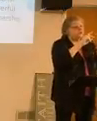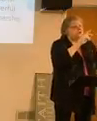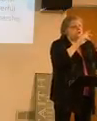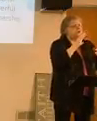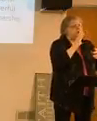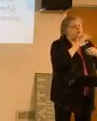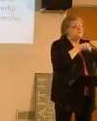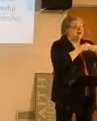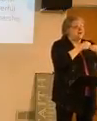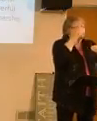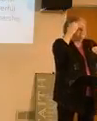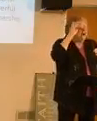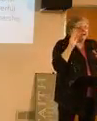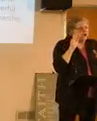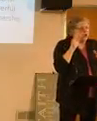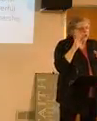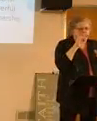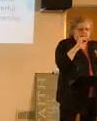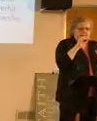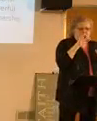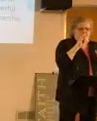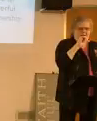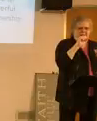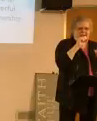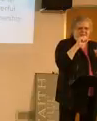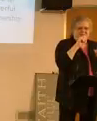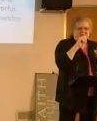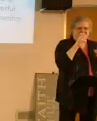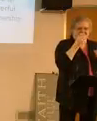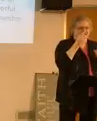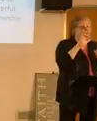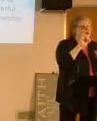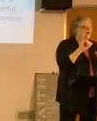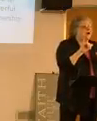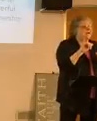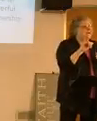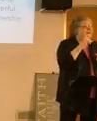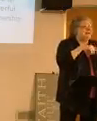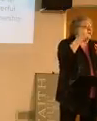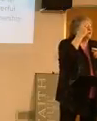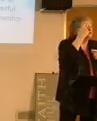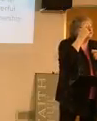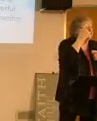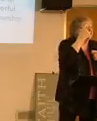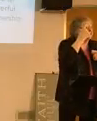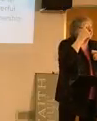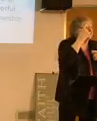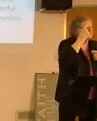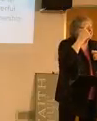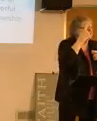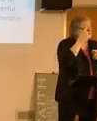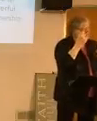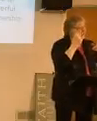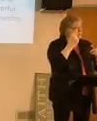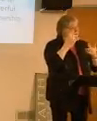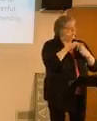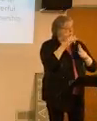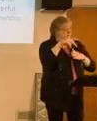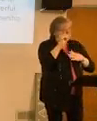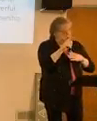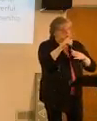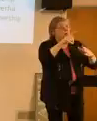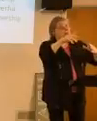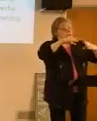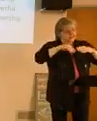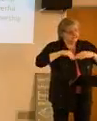grace. Now, Paul experienced God's grace in his own life, just like all of